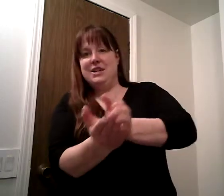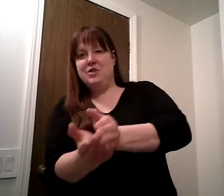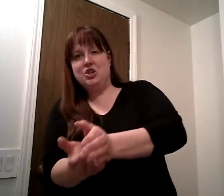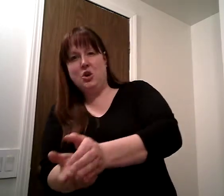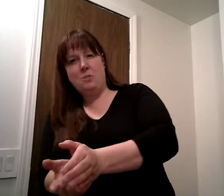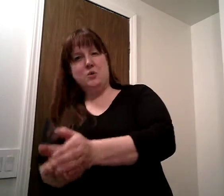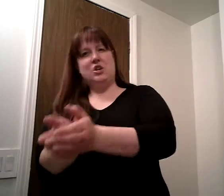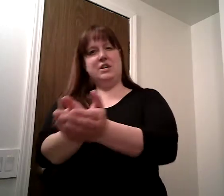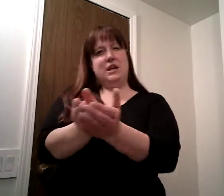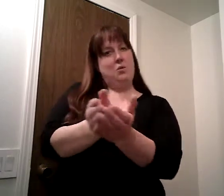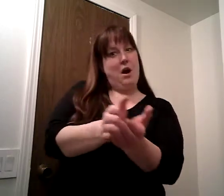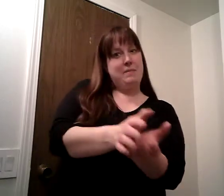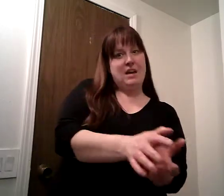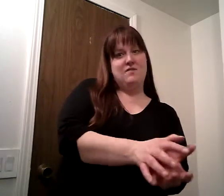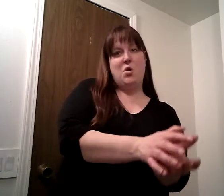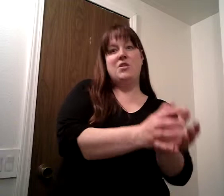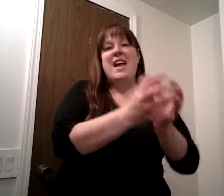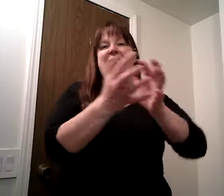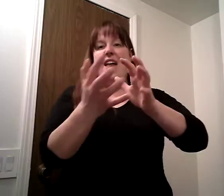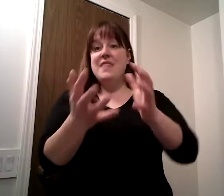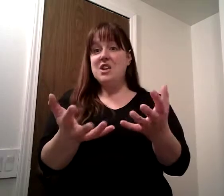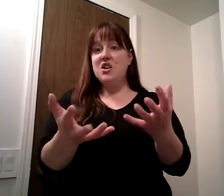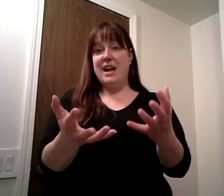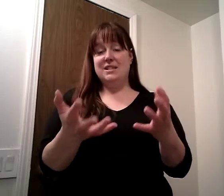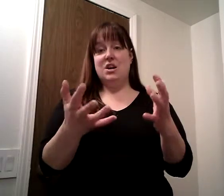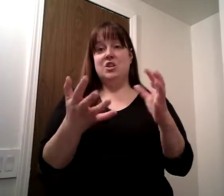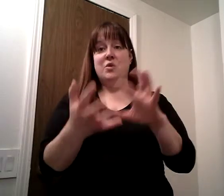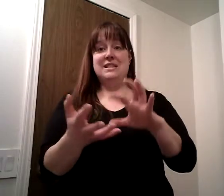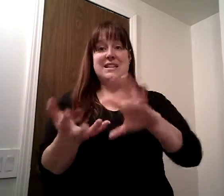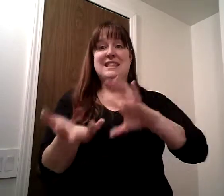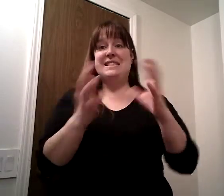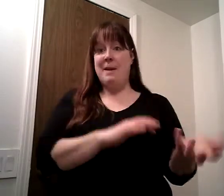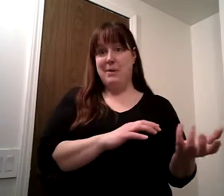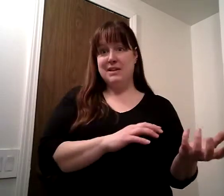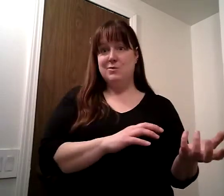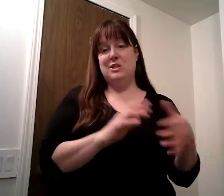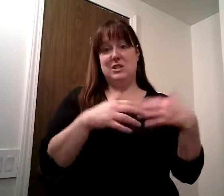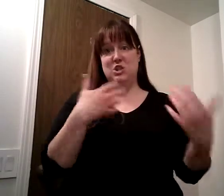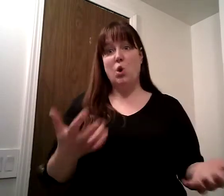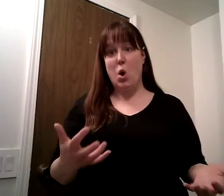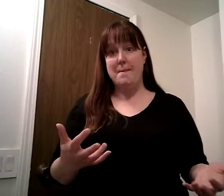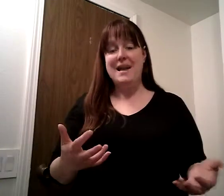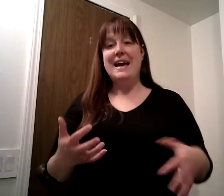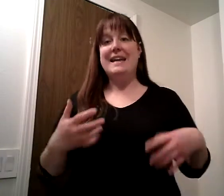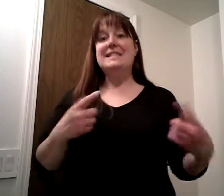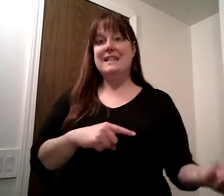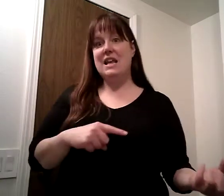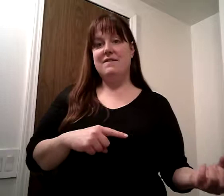you can show the boat starting to kind of rock back and forth, and then your hands are going to sign the tempest, which is a storm, instead of